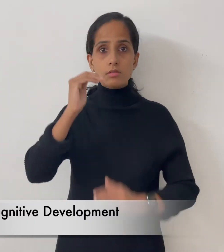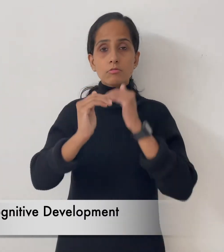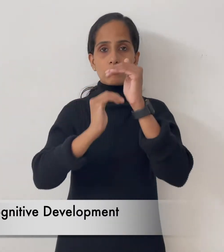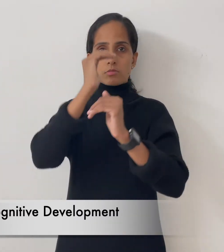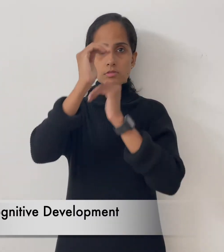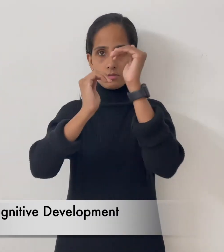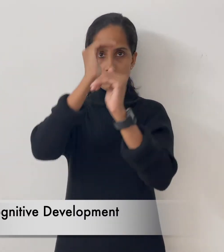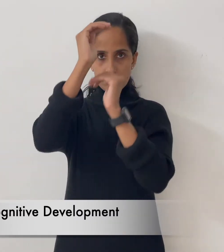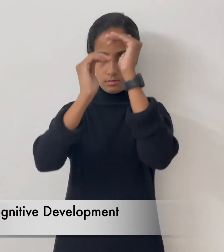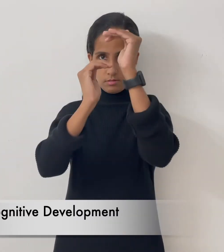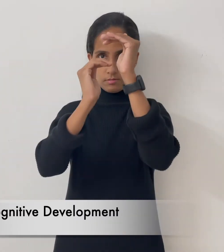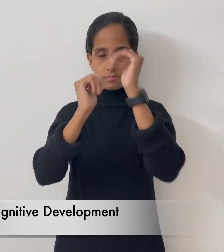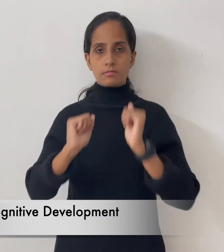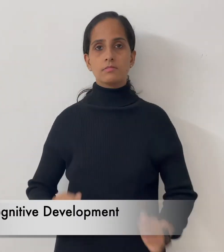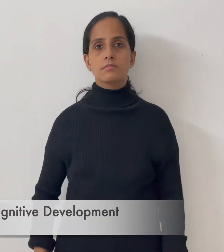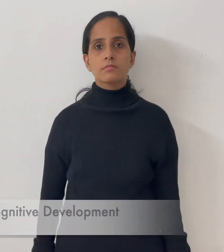cognitive development,